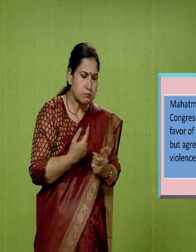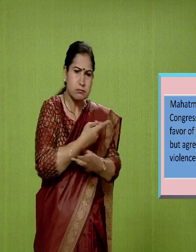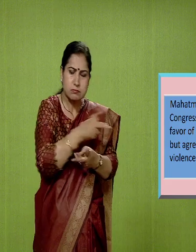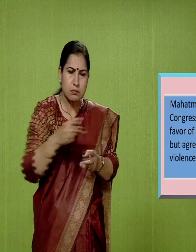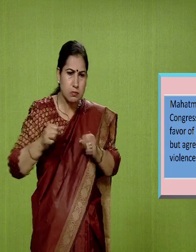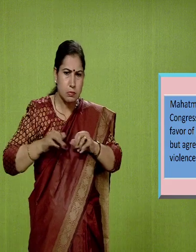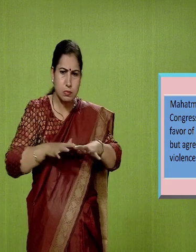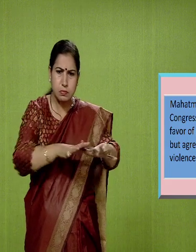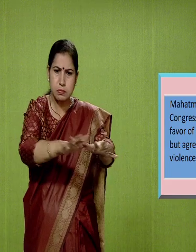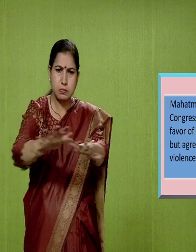country.